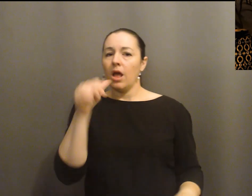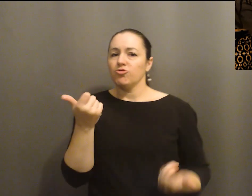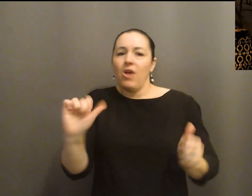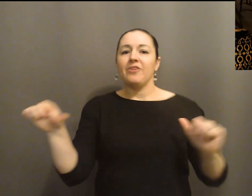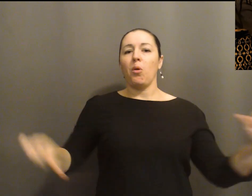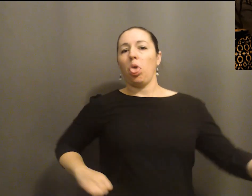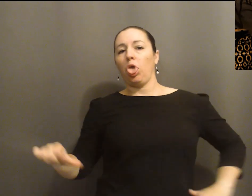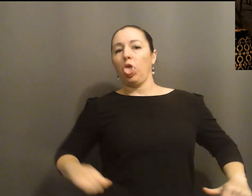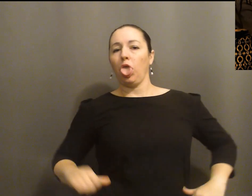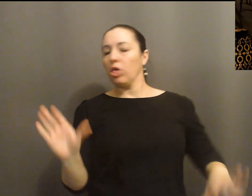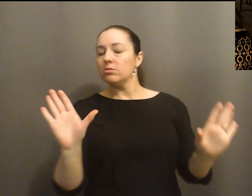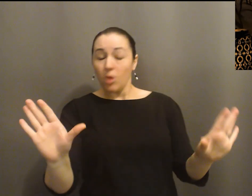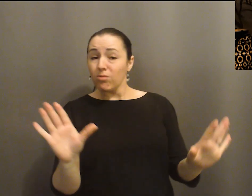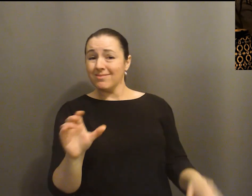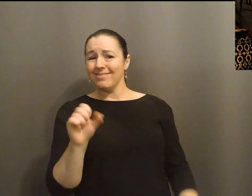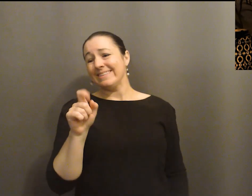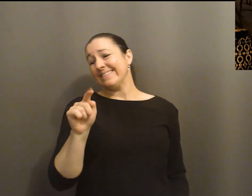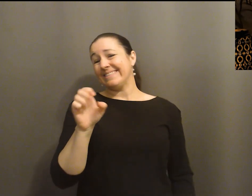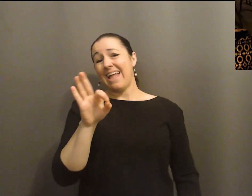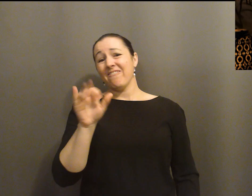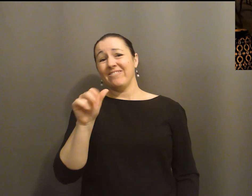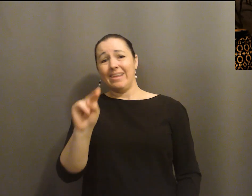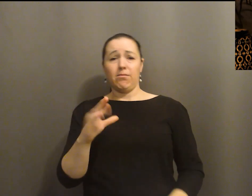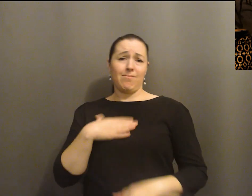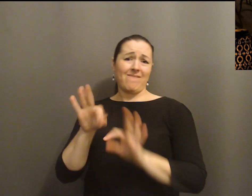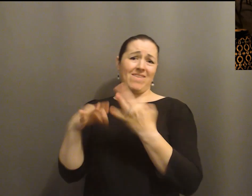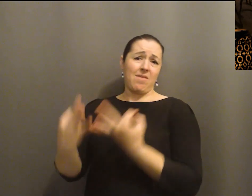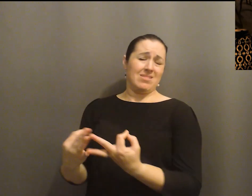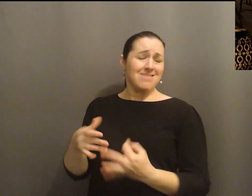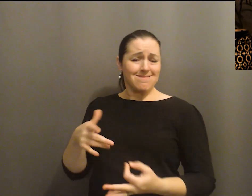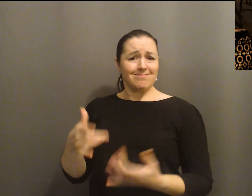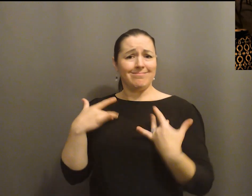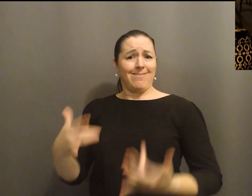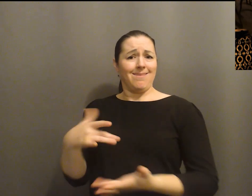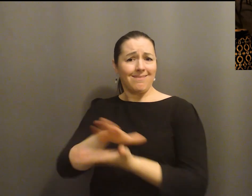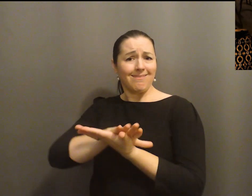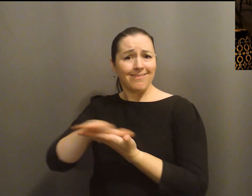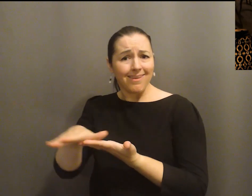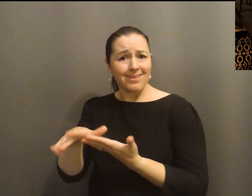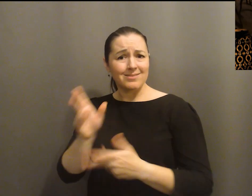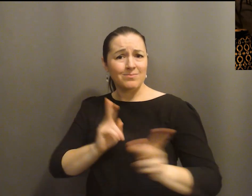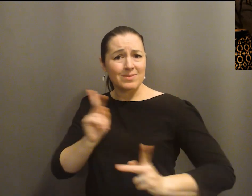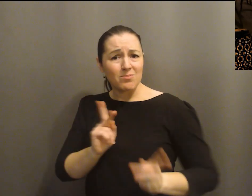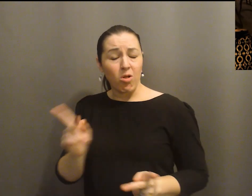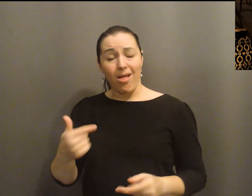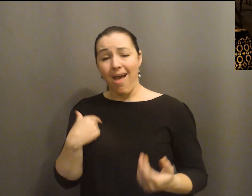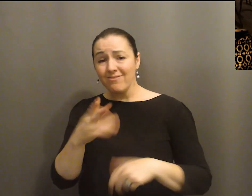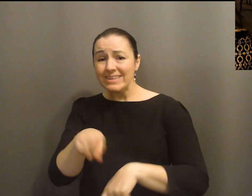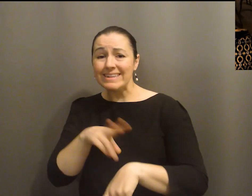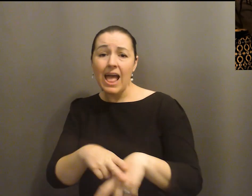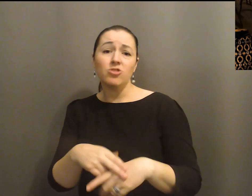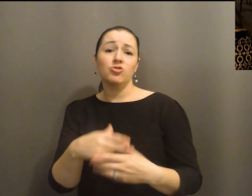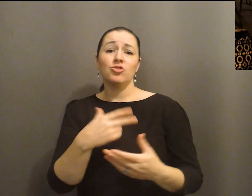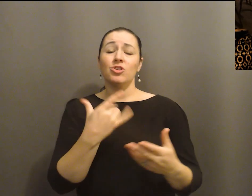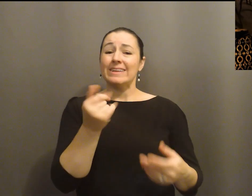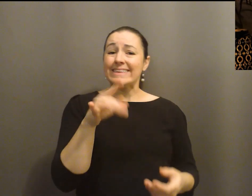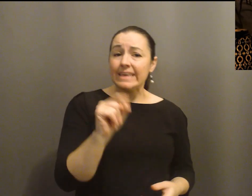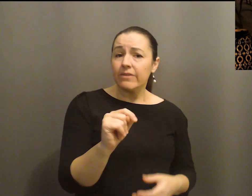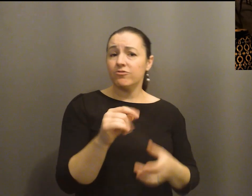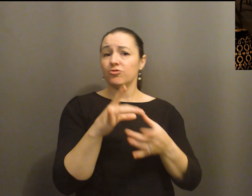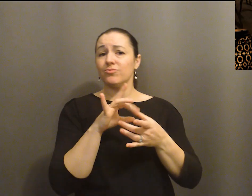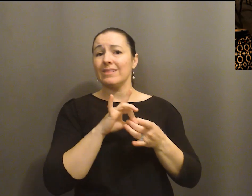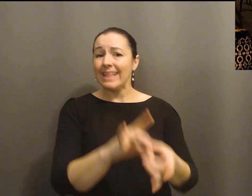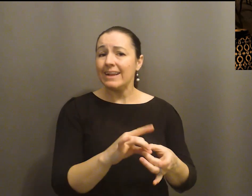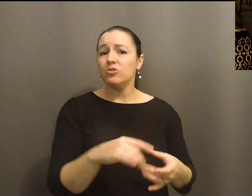That boastfully Stephans can be Just nice people Matter of fact I just have That natural gift I have a strong Gift of mercy